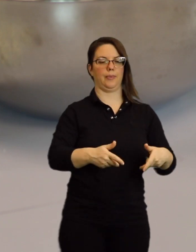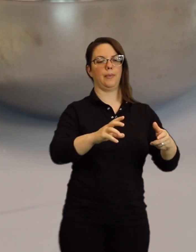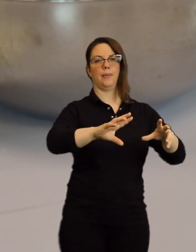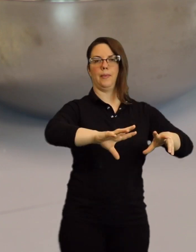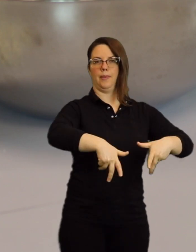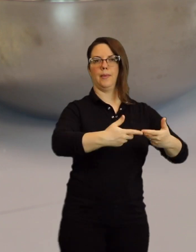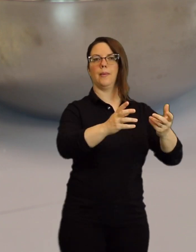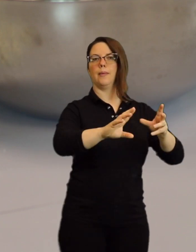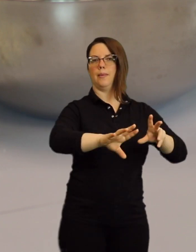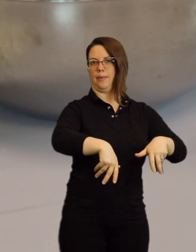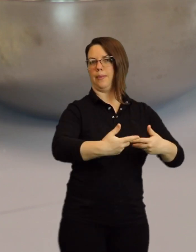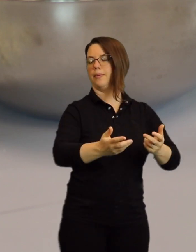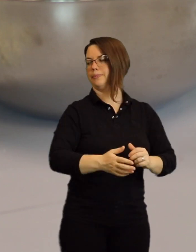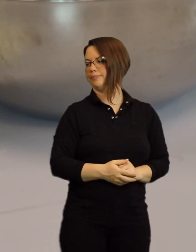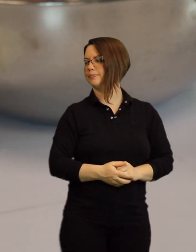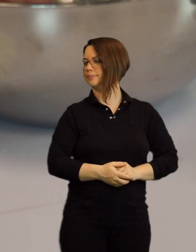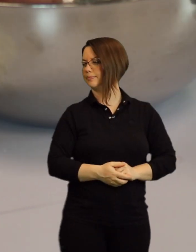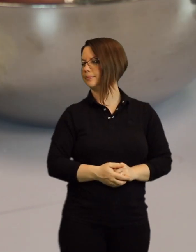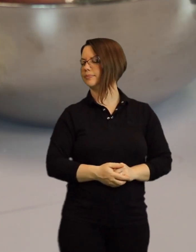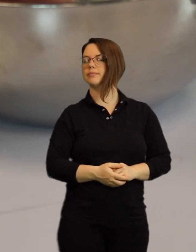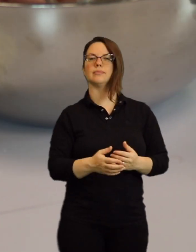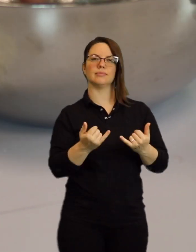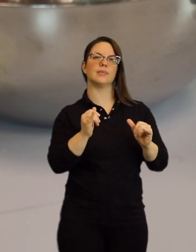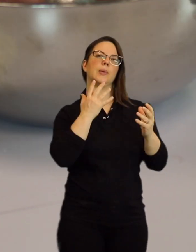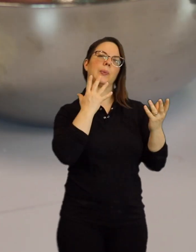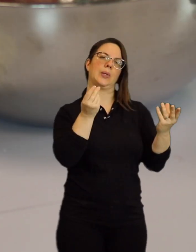mix it around with our hands in there.